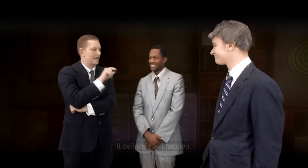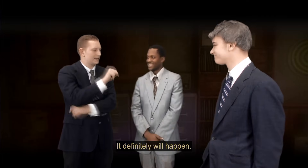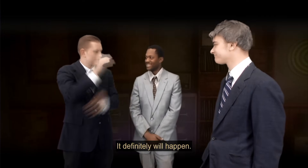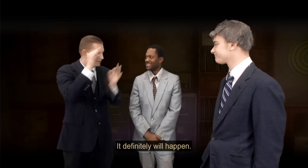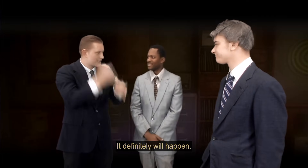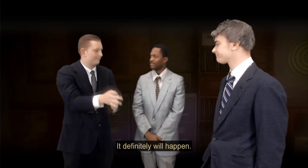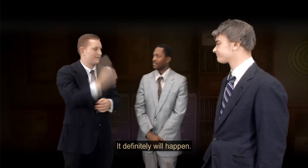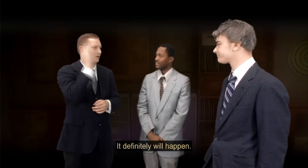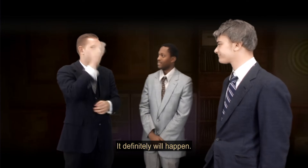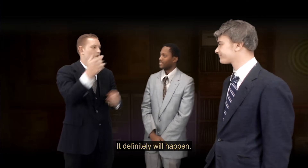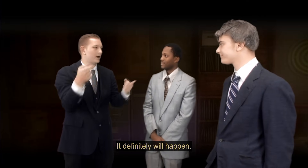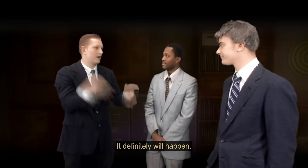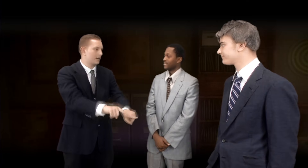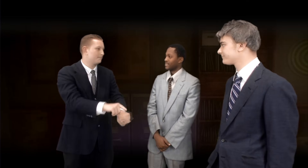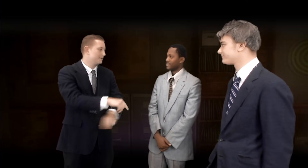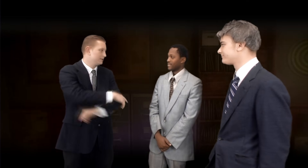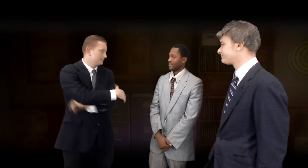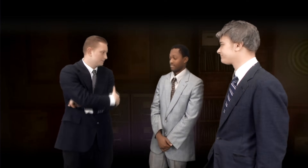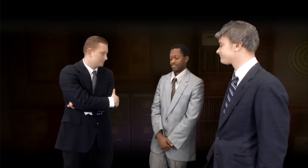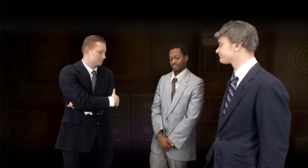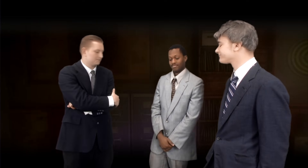It definitely will happen.